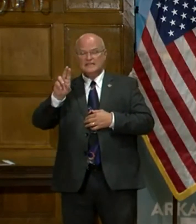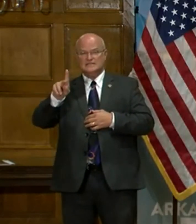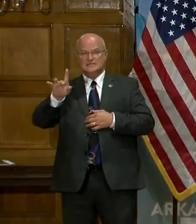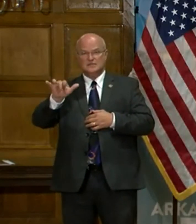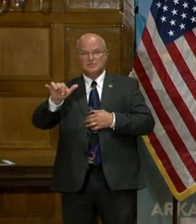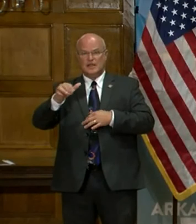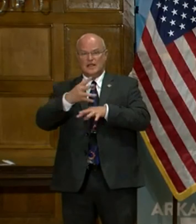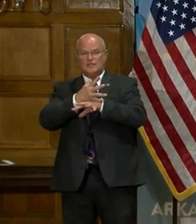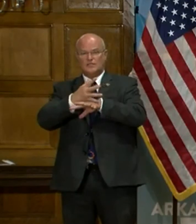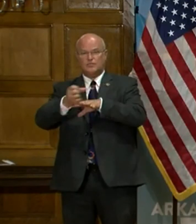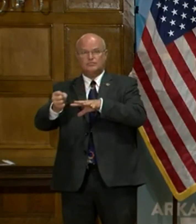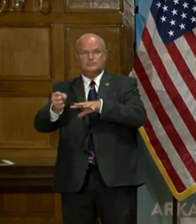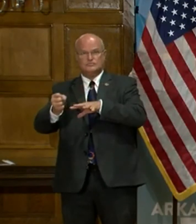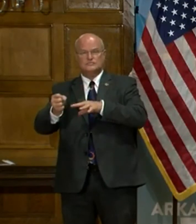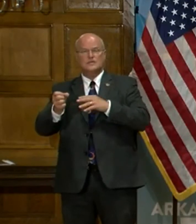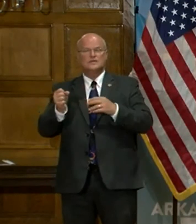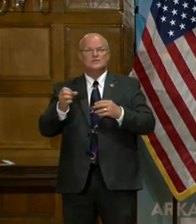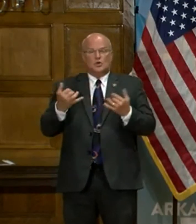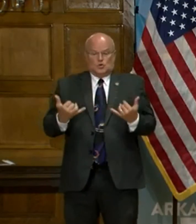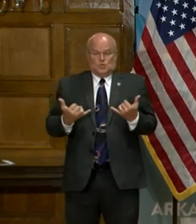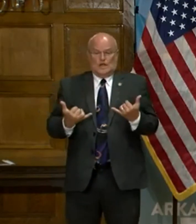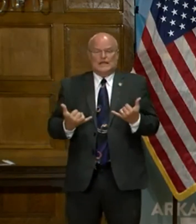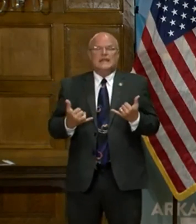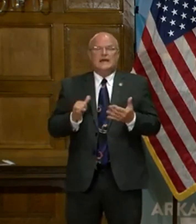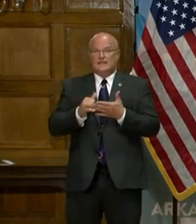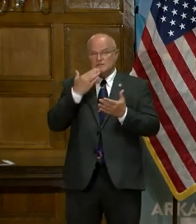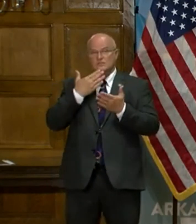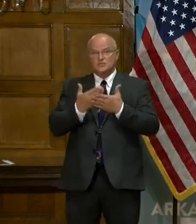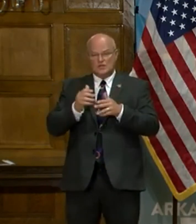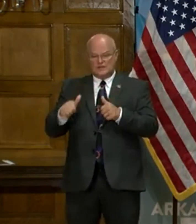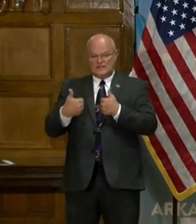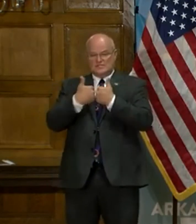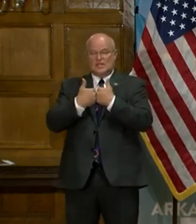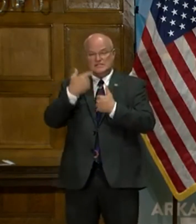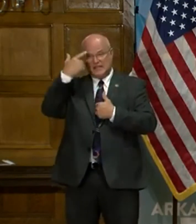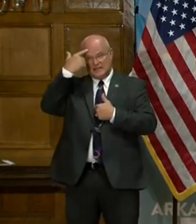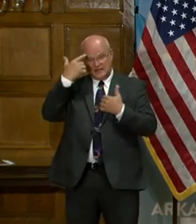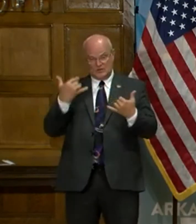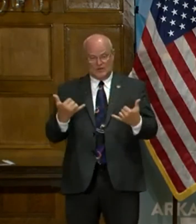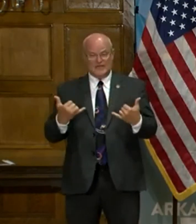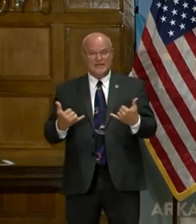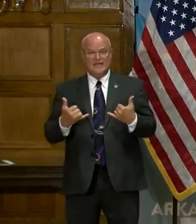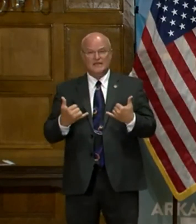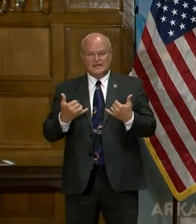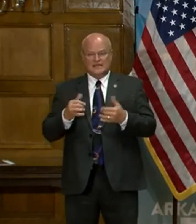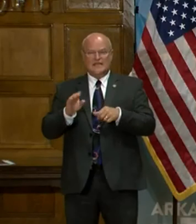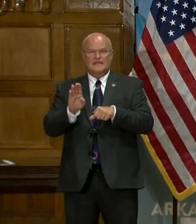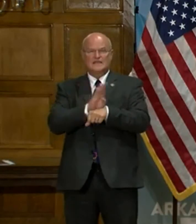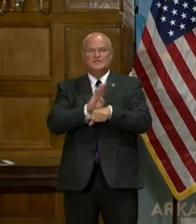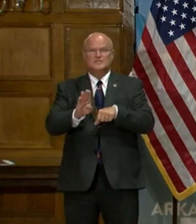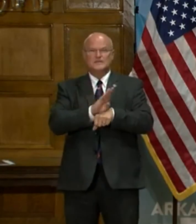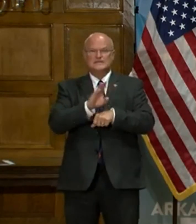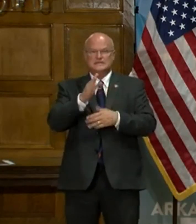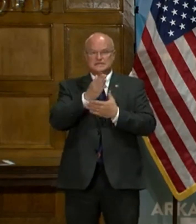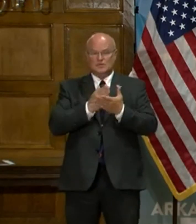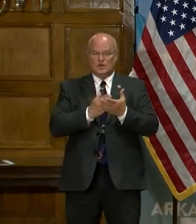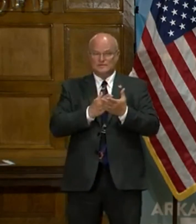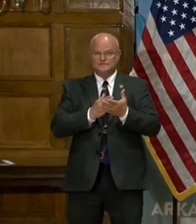any way dries up. And so right now, that is good. The challenge, I think, would be in the commercial